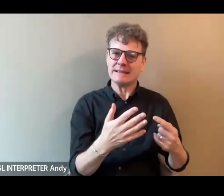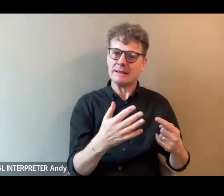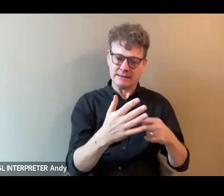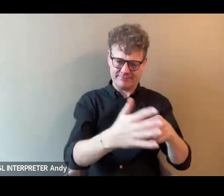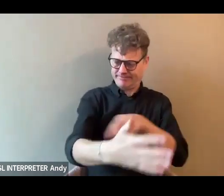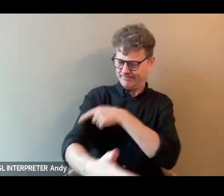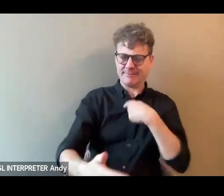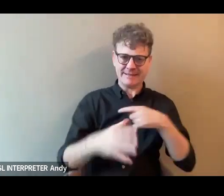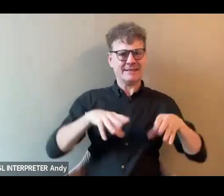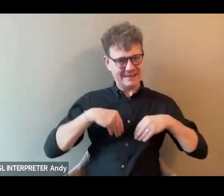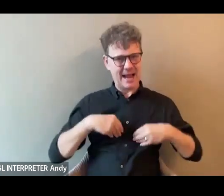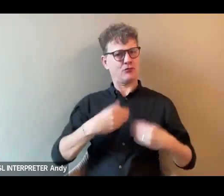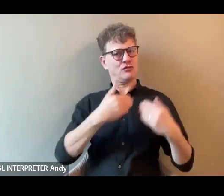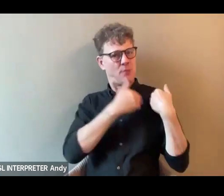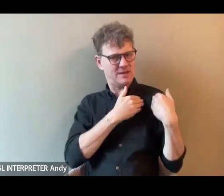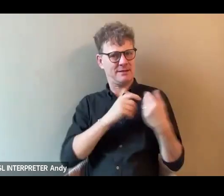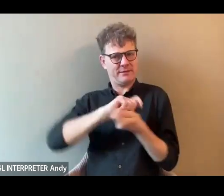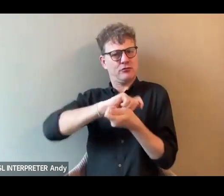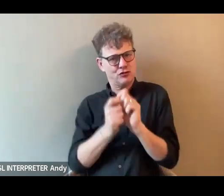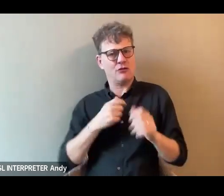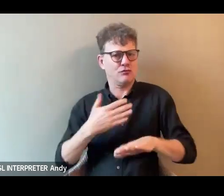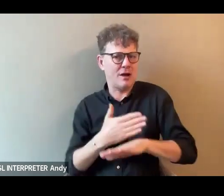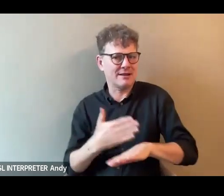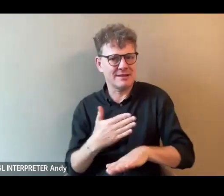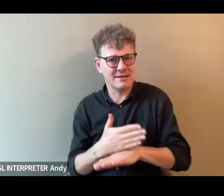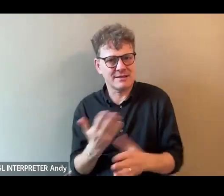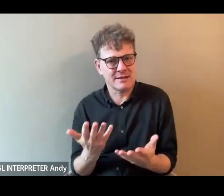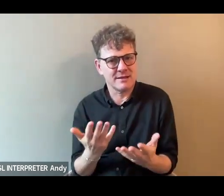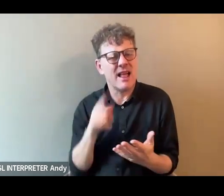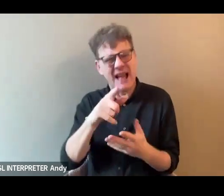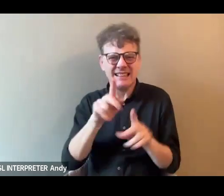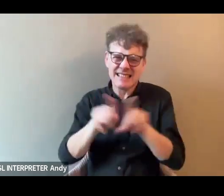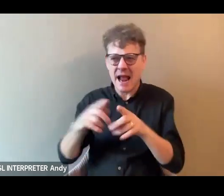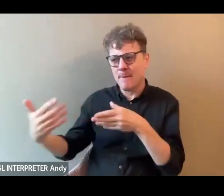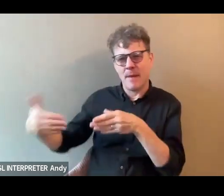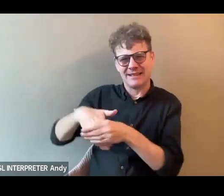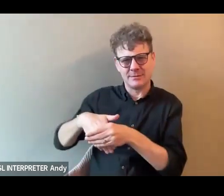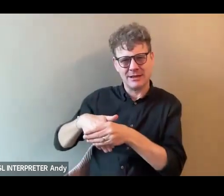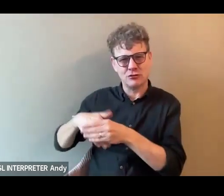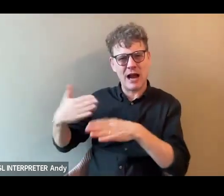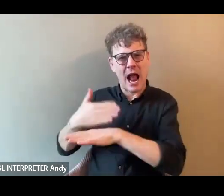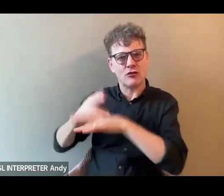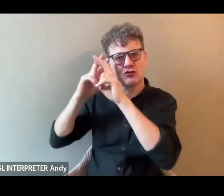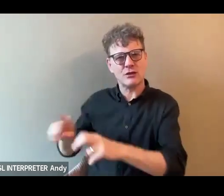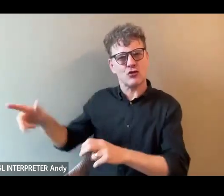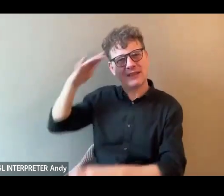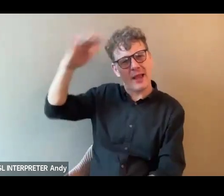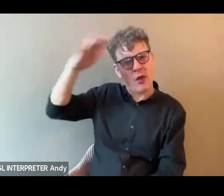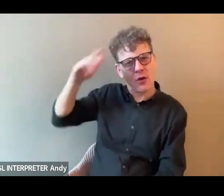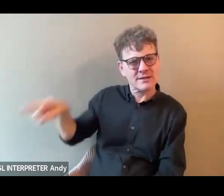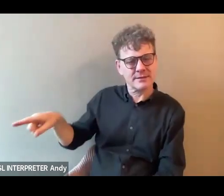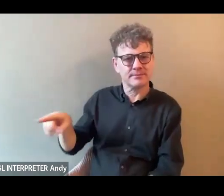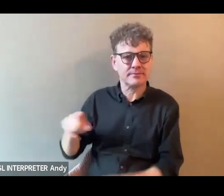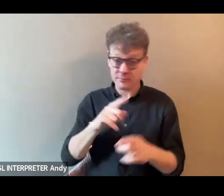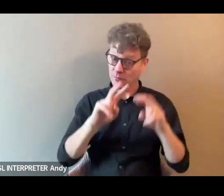for trying to change the practices is very like that participatory action research ethos of saying the messiness